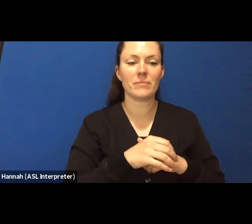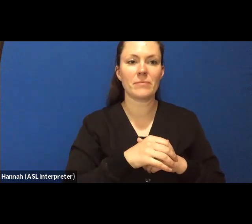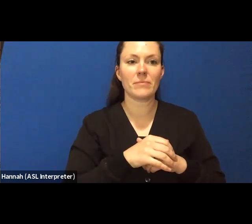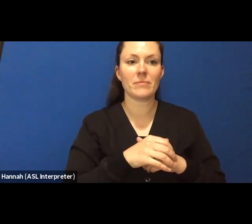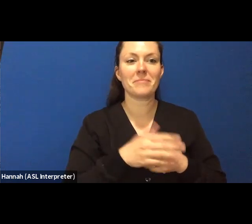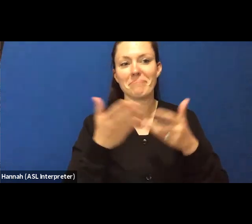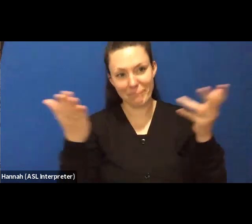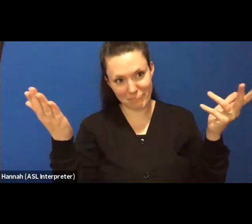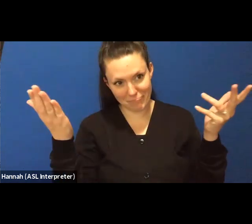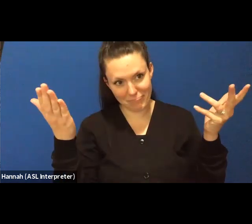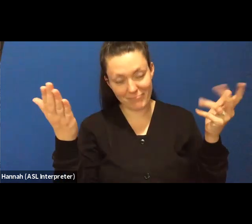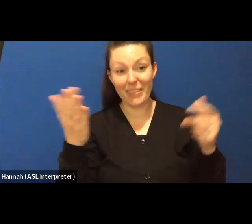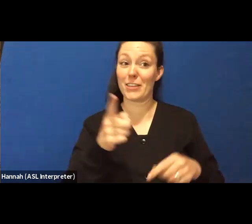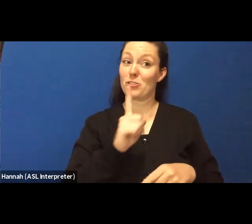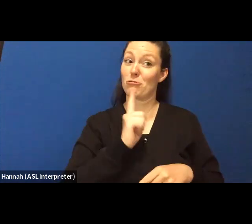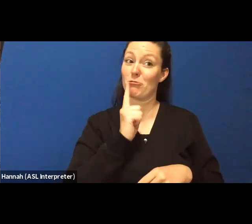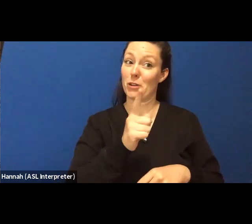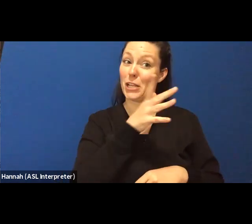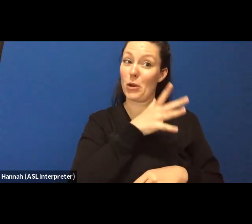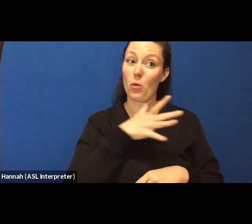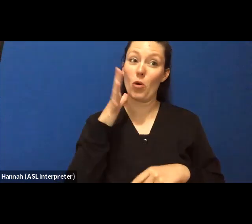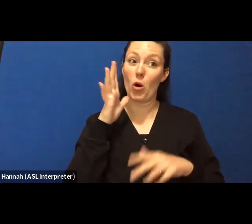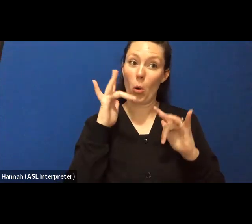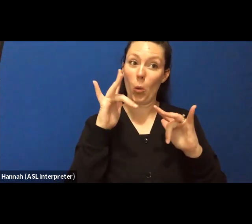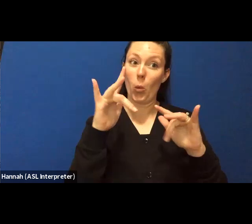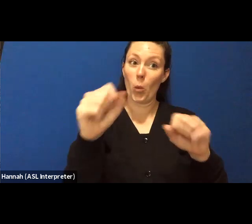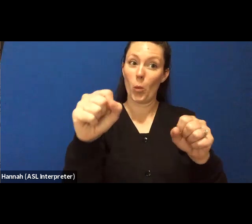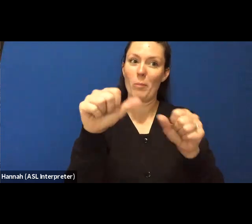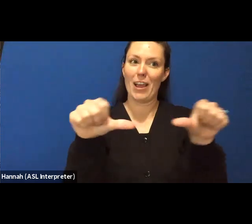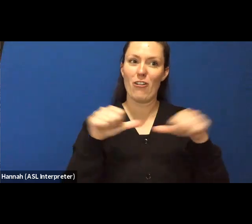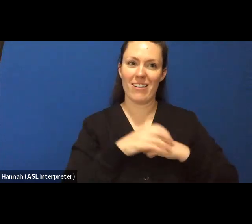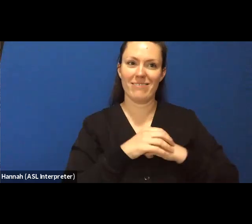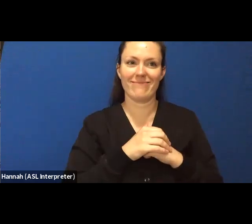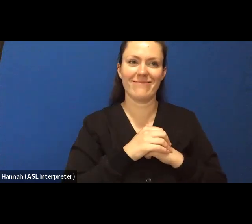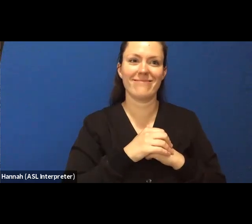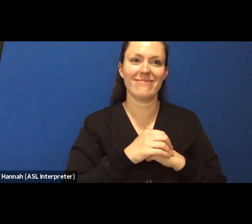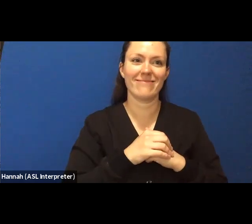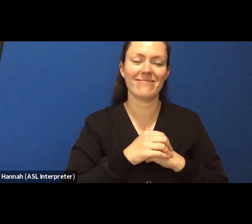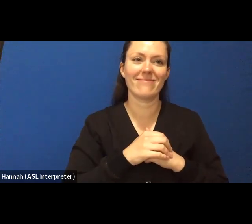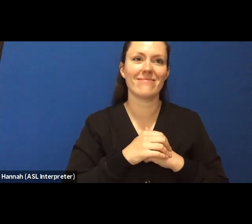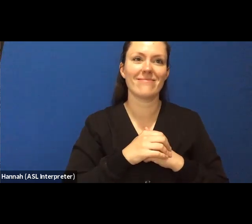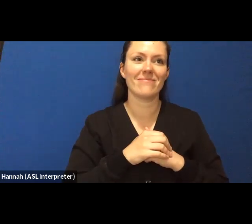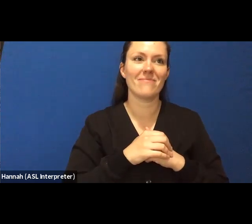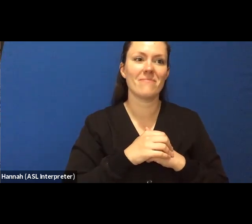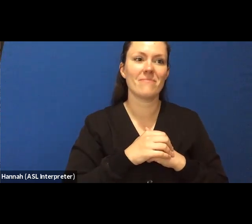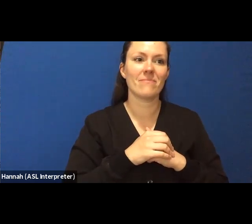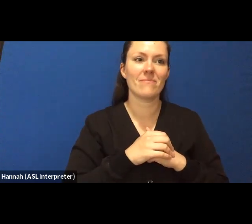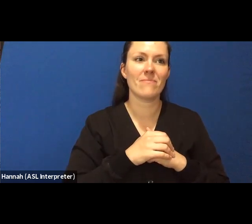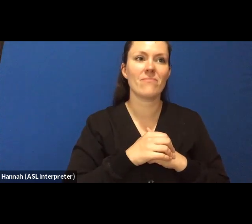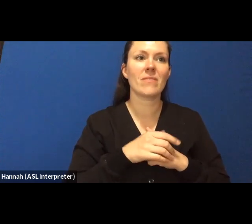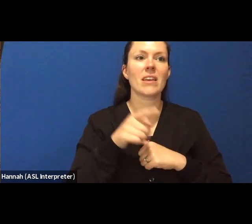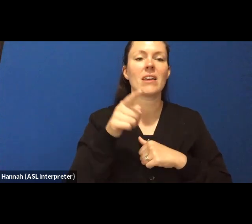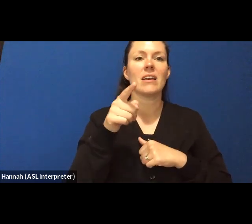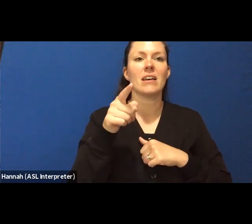One of our really rural areas there as well. We were able, so